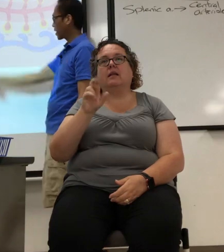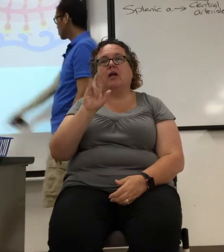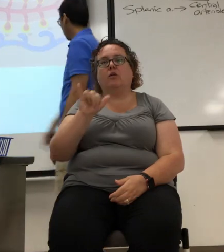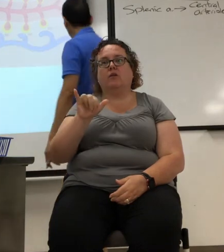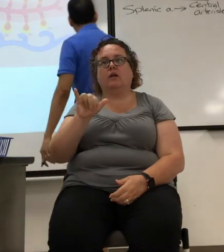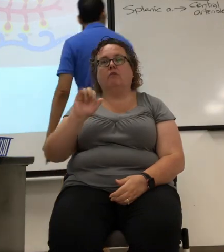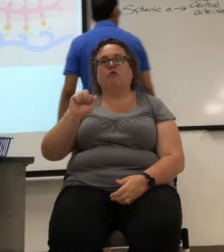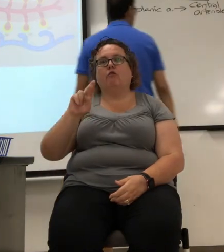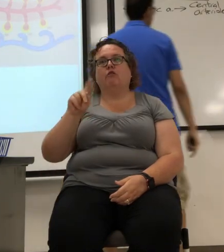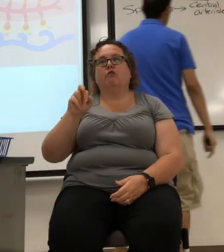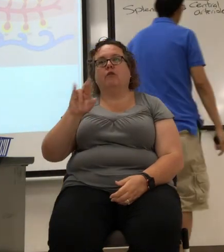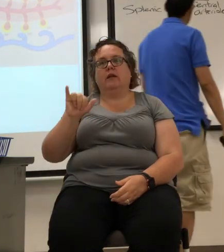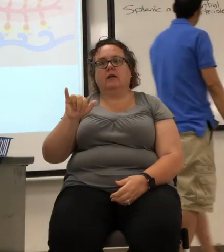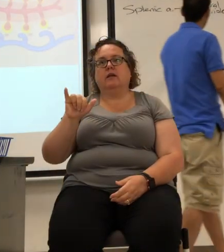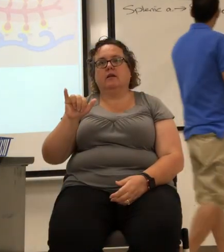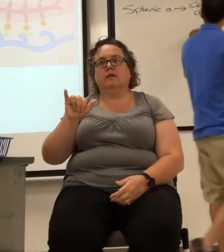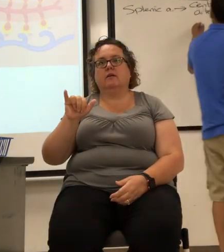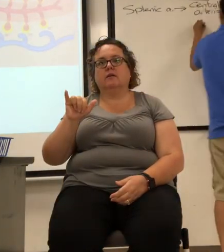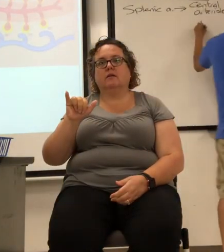little branch.